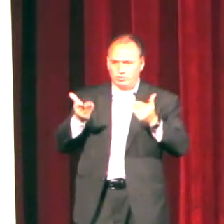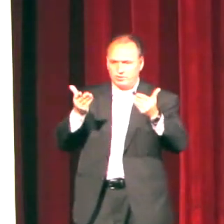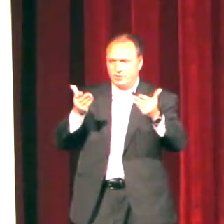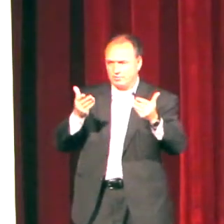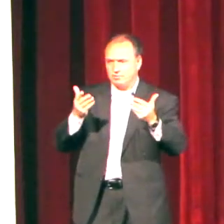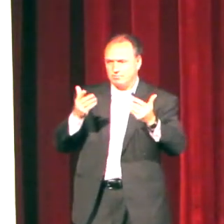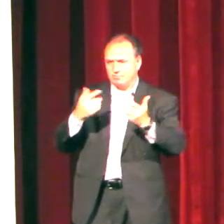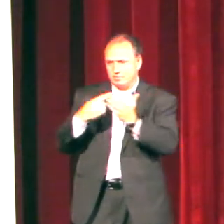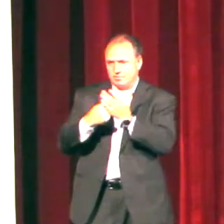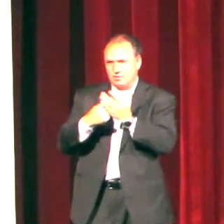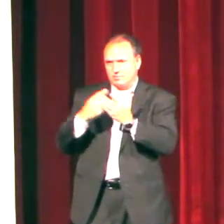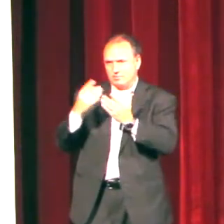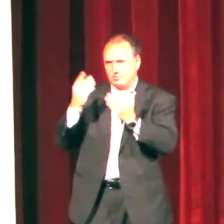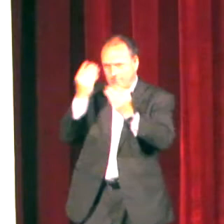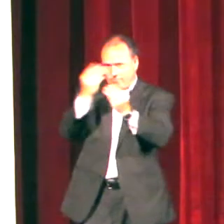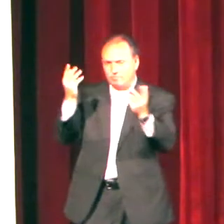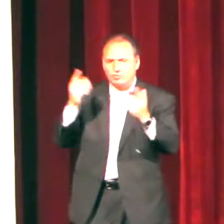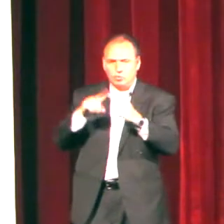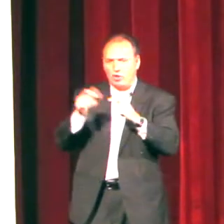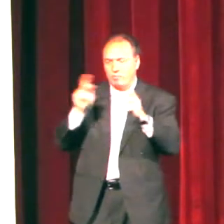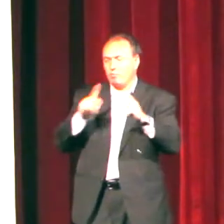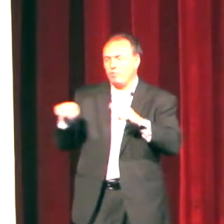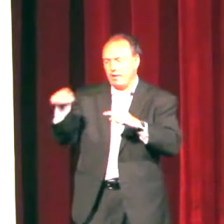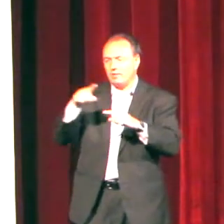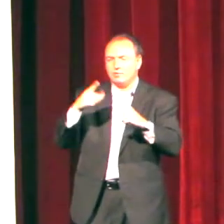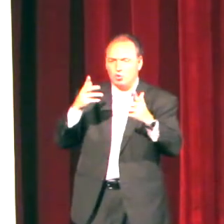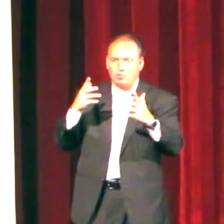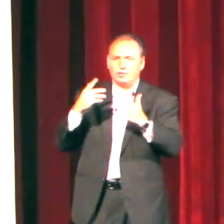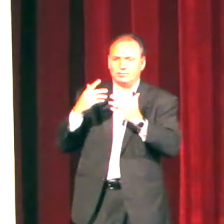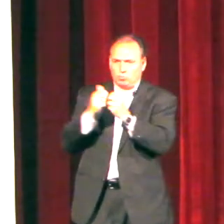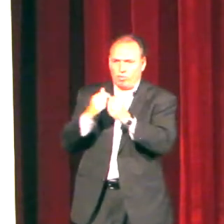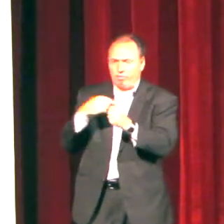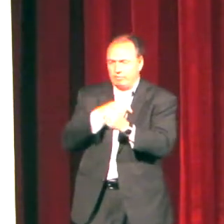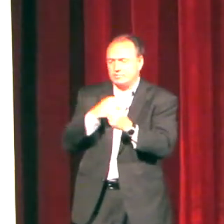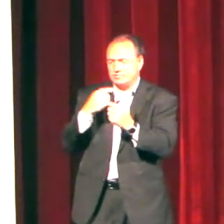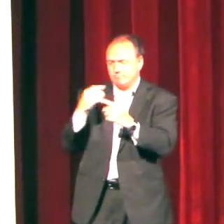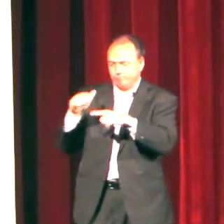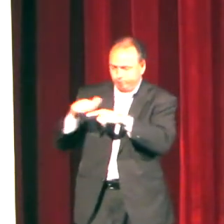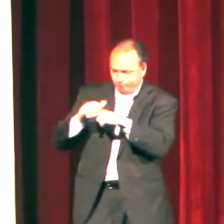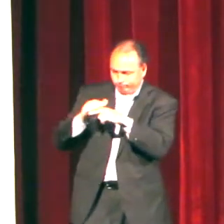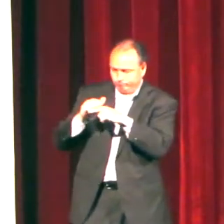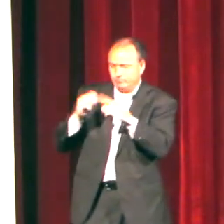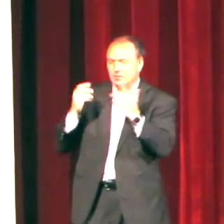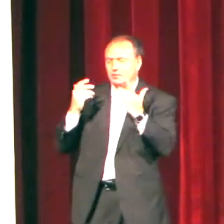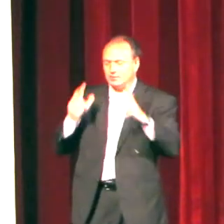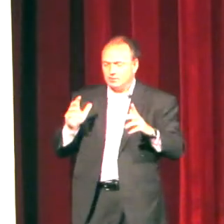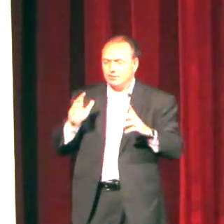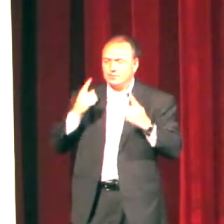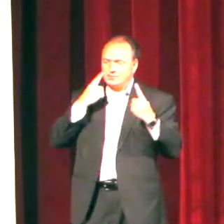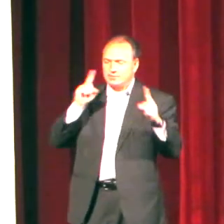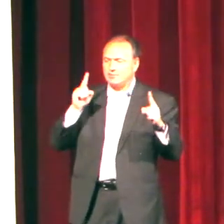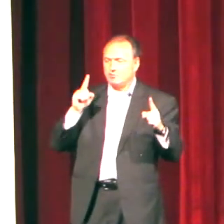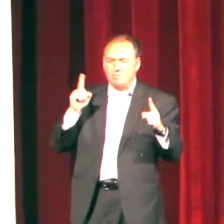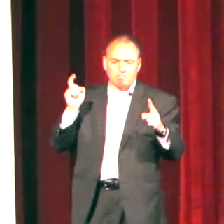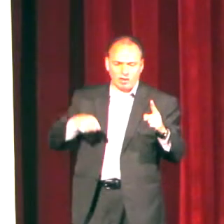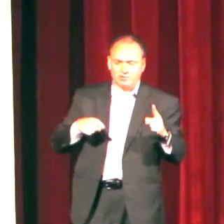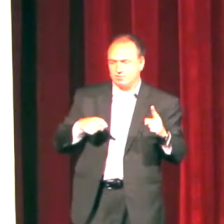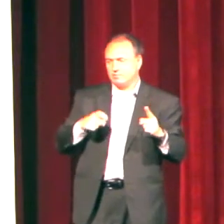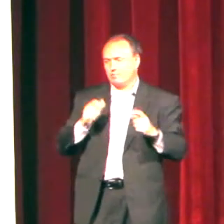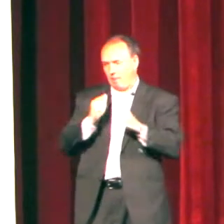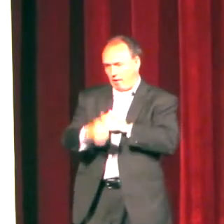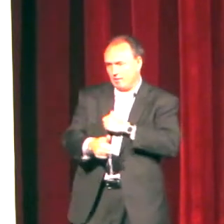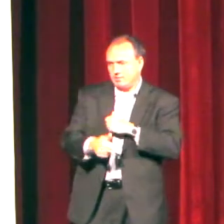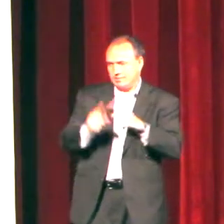and cover the material to others. So they went through that with us, and they have to successfully complete it and